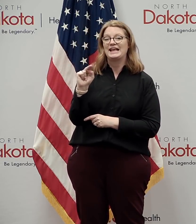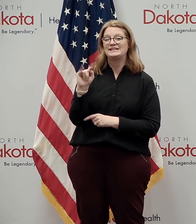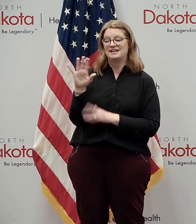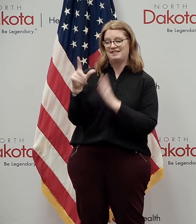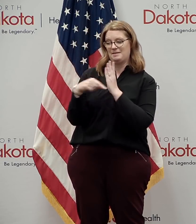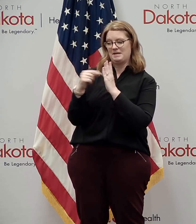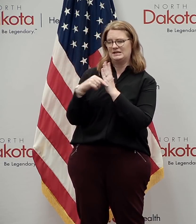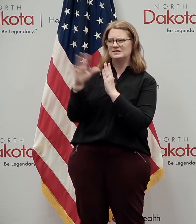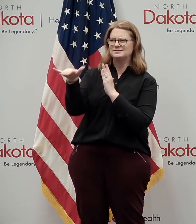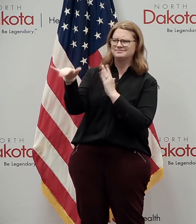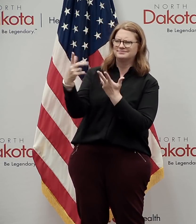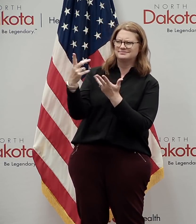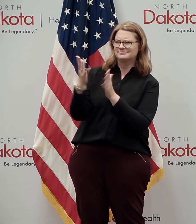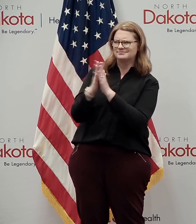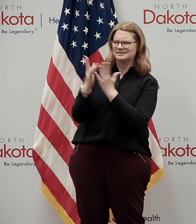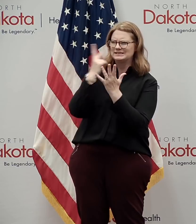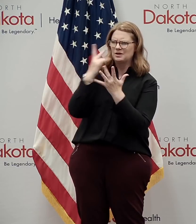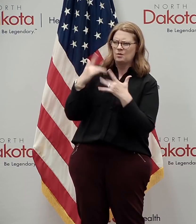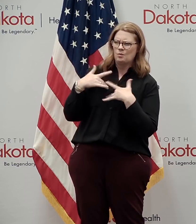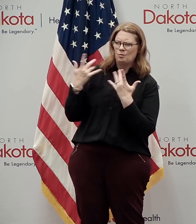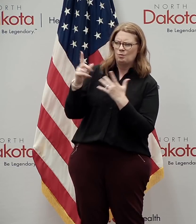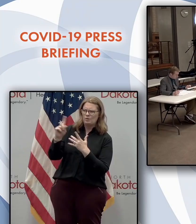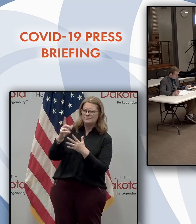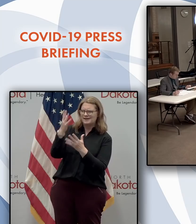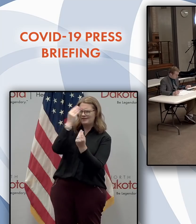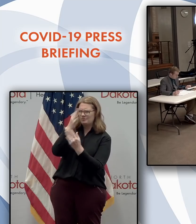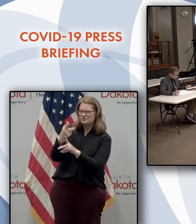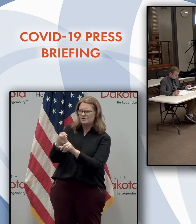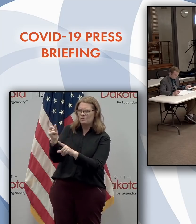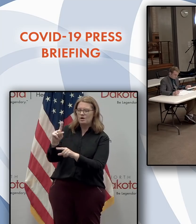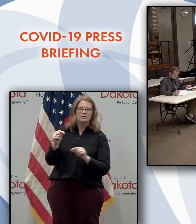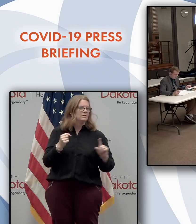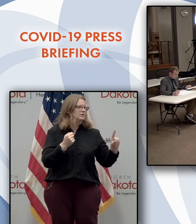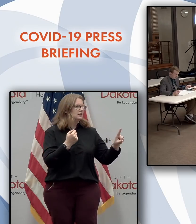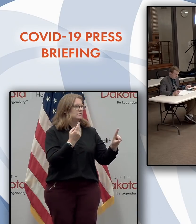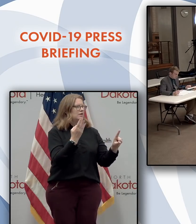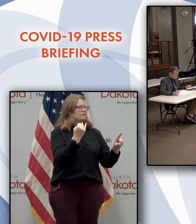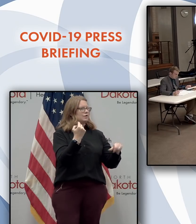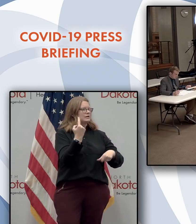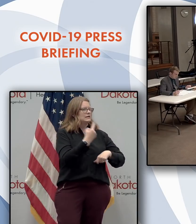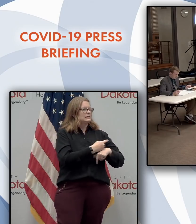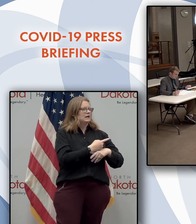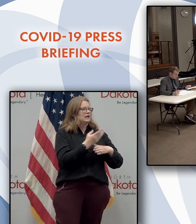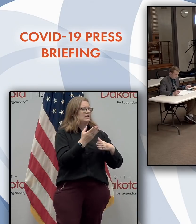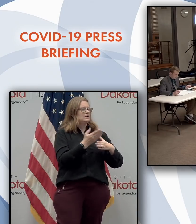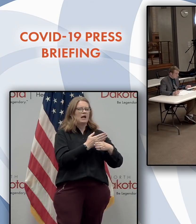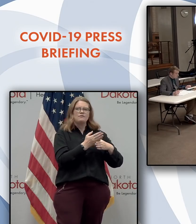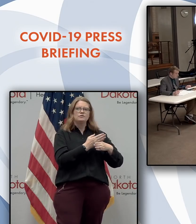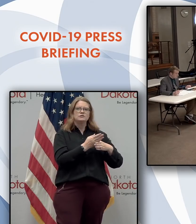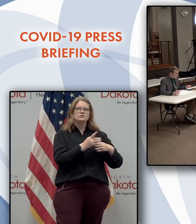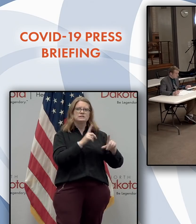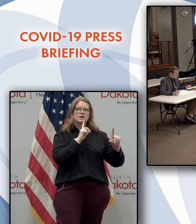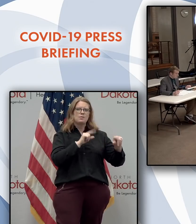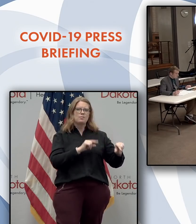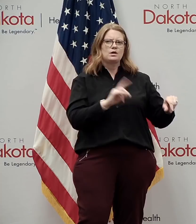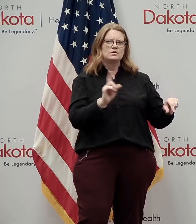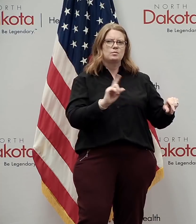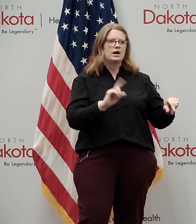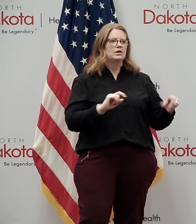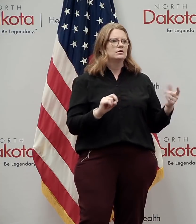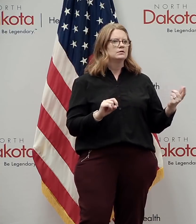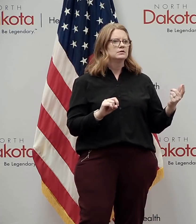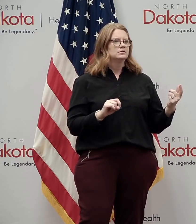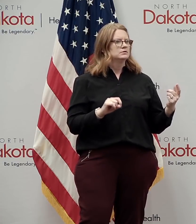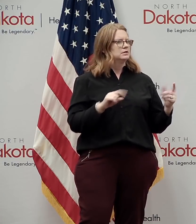they're pulling from North Dakota. Just to follow up, that 14-day figure, where is that reported on a regular basis? Well,